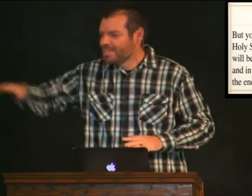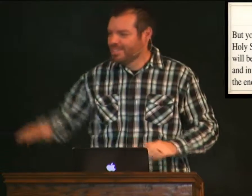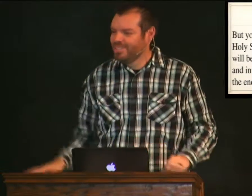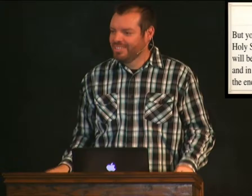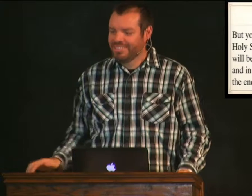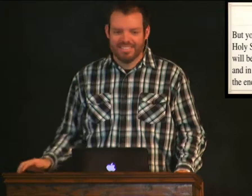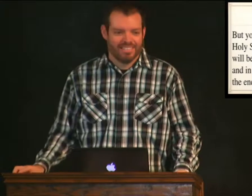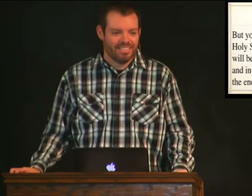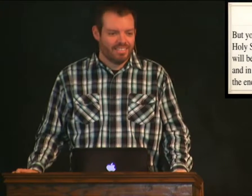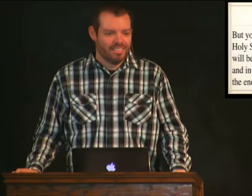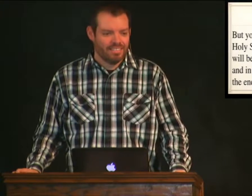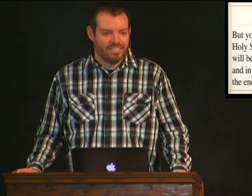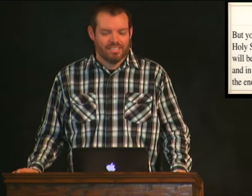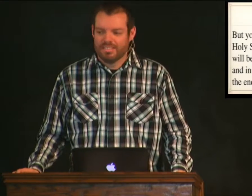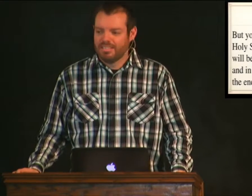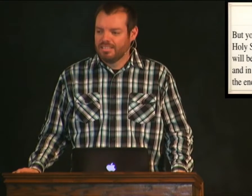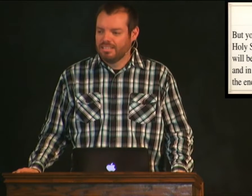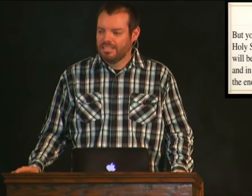God bless you.